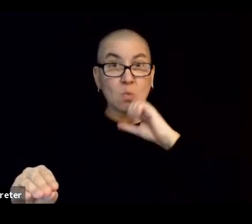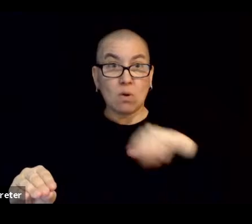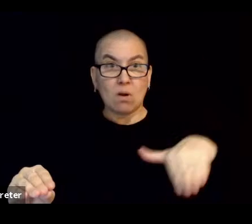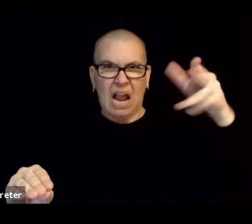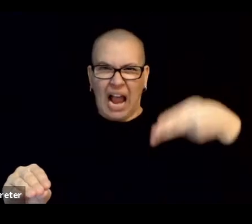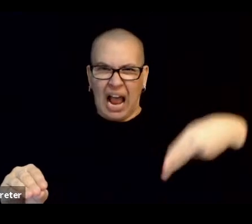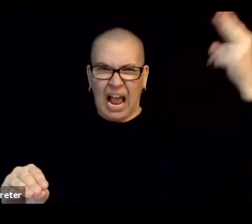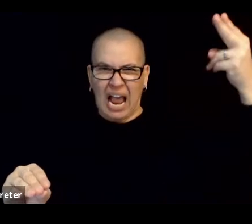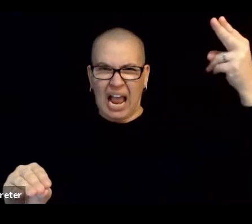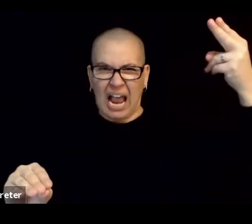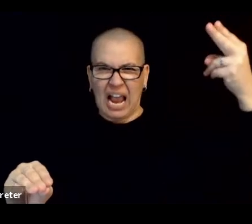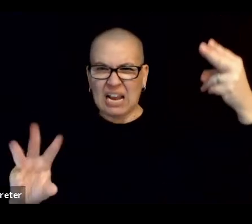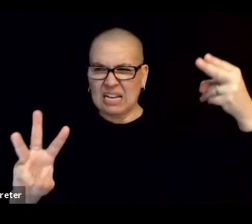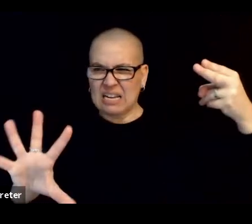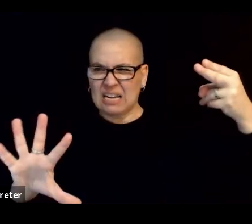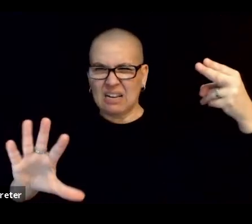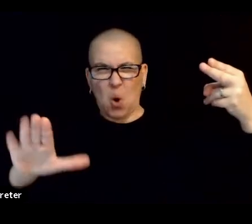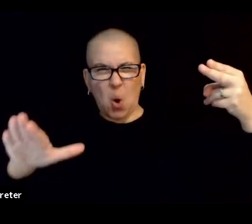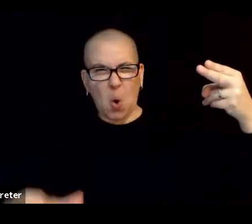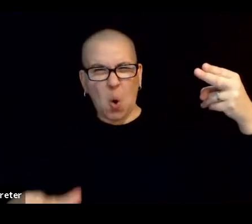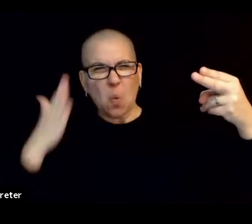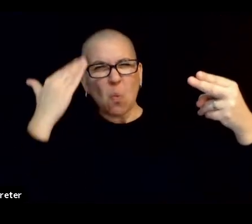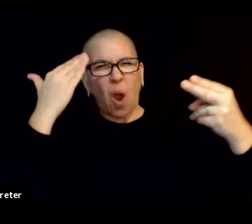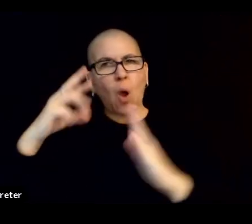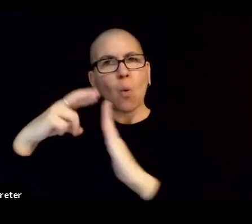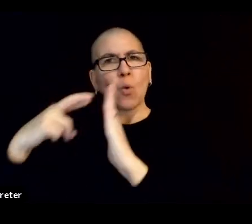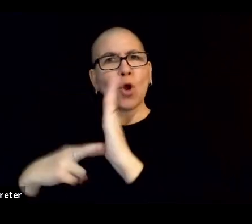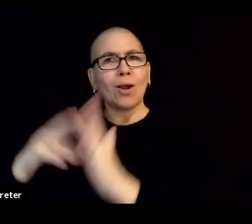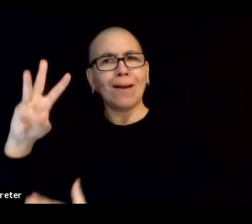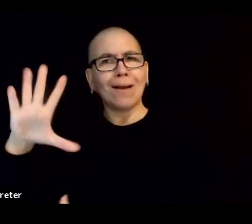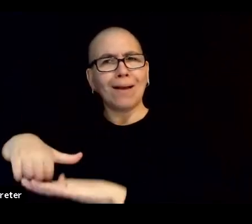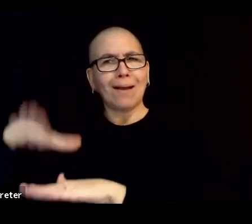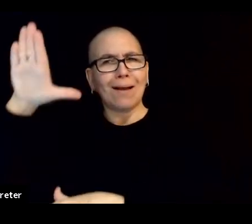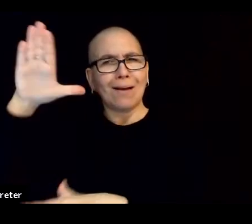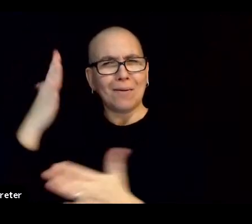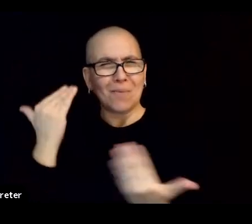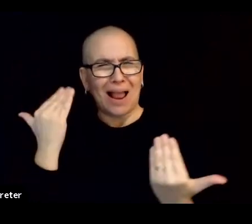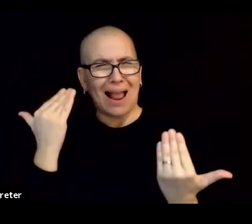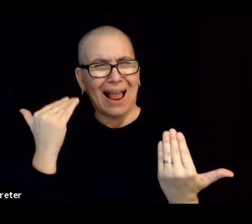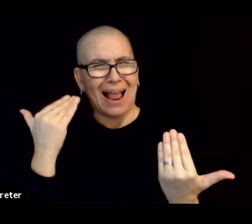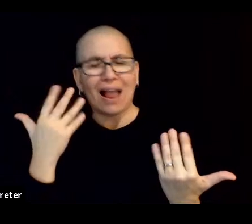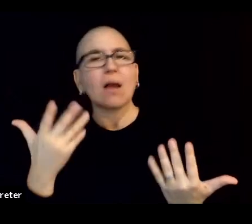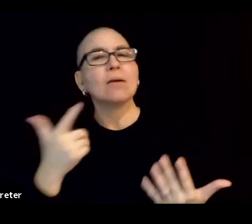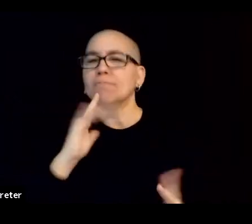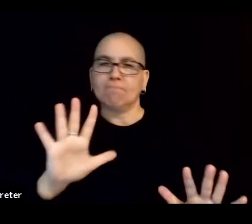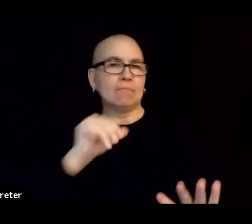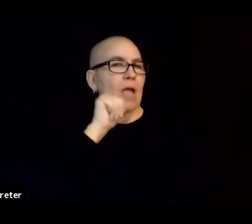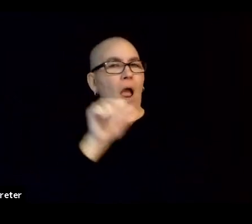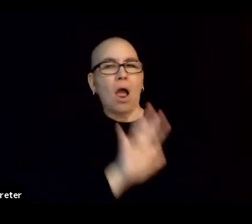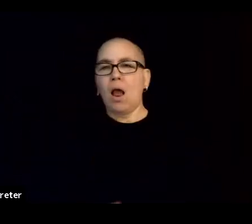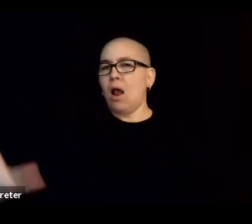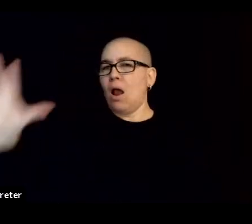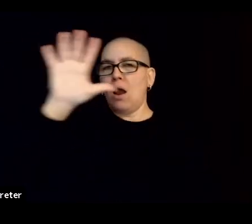country as it deals with prioritization. Thank you, Governor. Yes, I think one of the things that we've